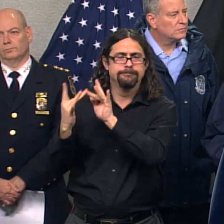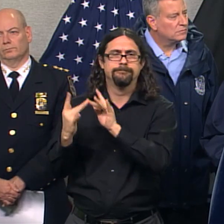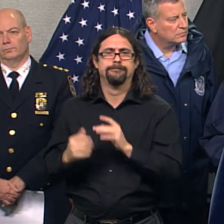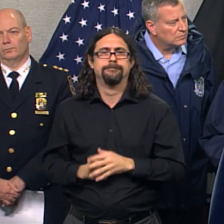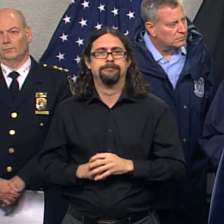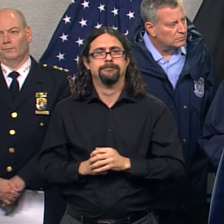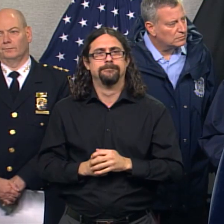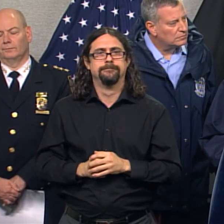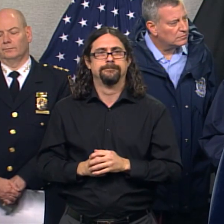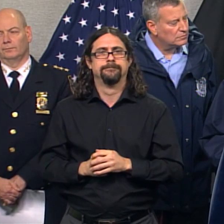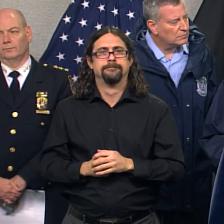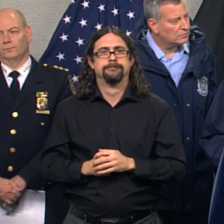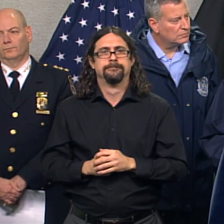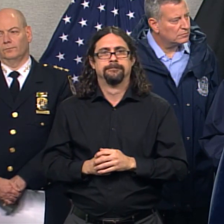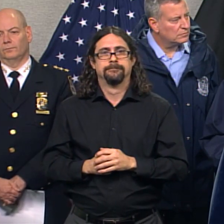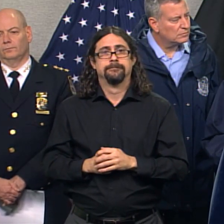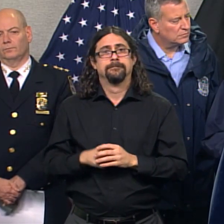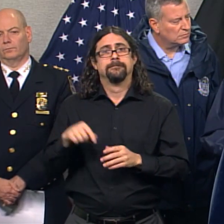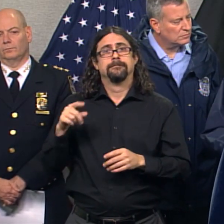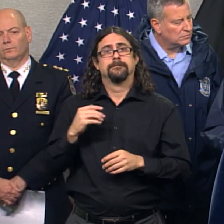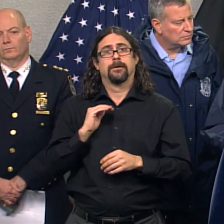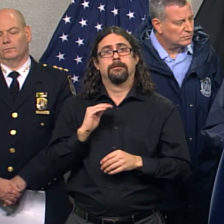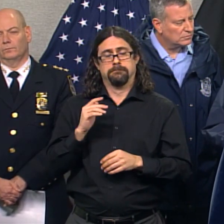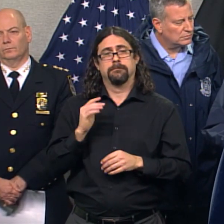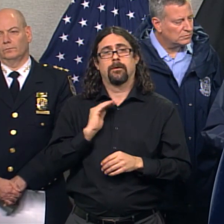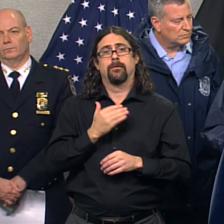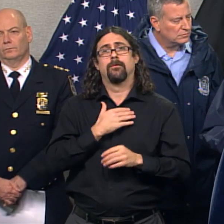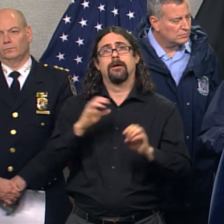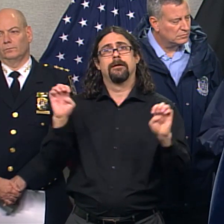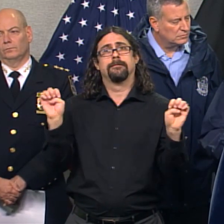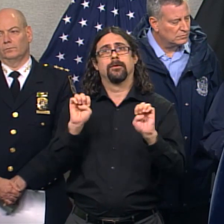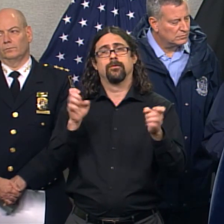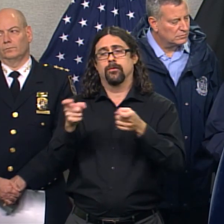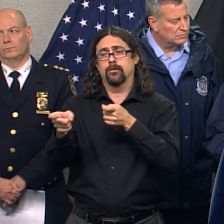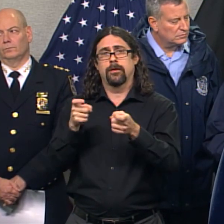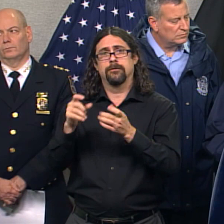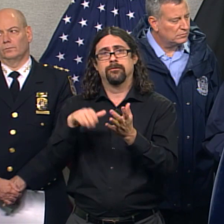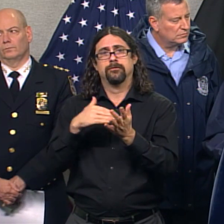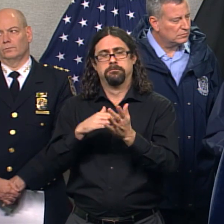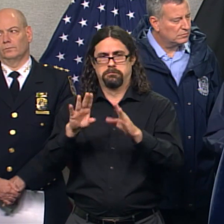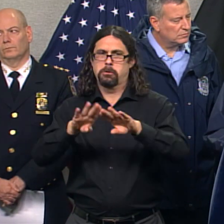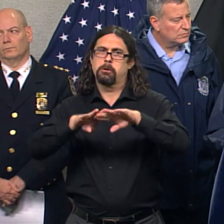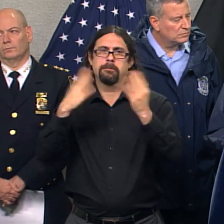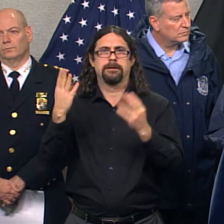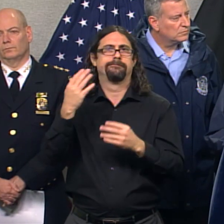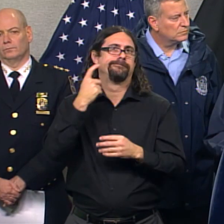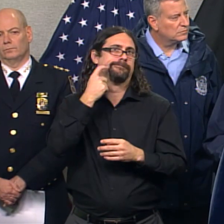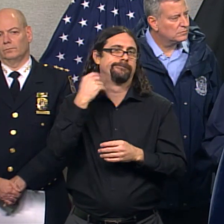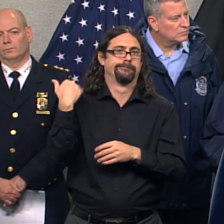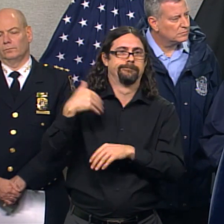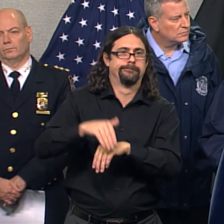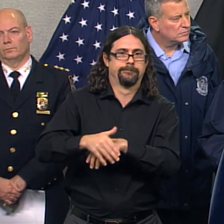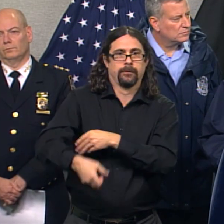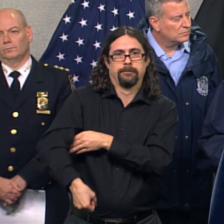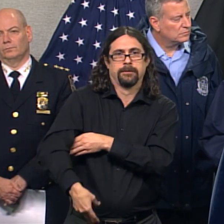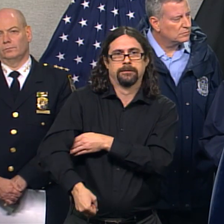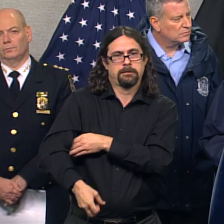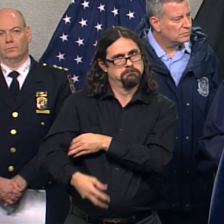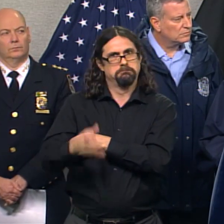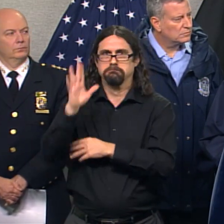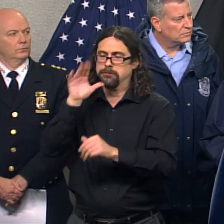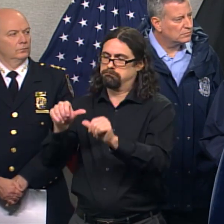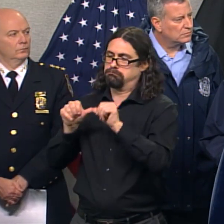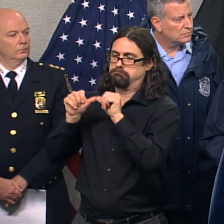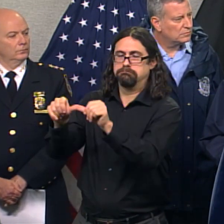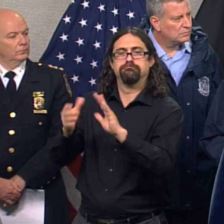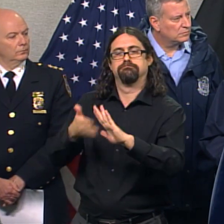with, and we've got the city back to normal. Our city's tow truck task force, has been activated. We've had